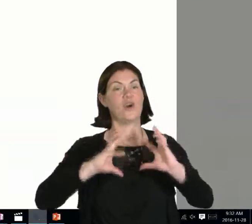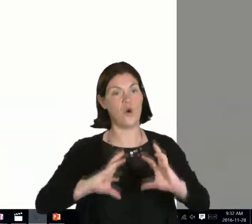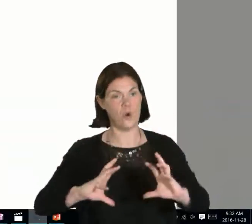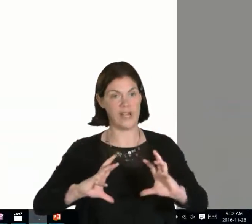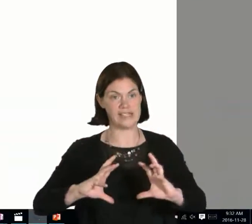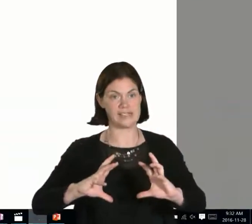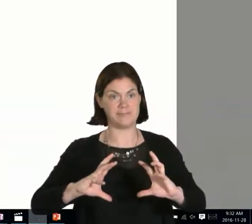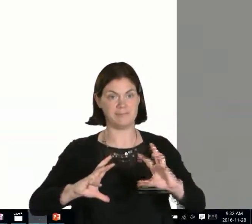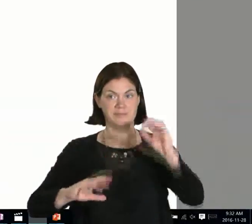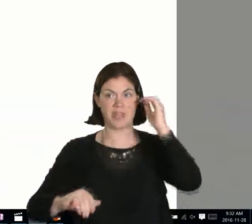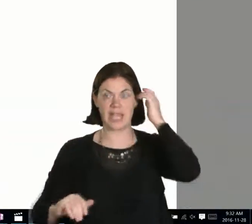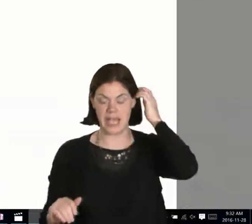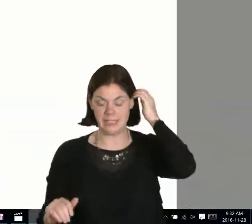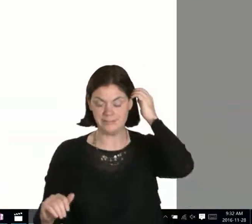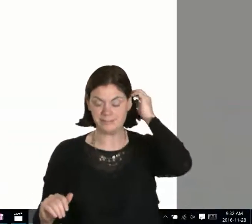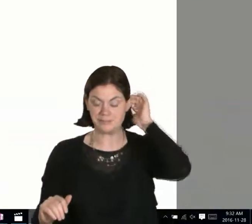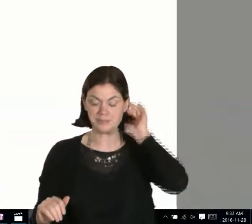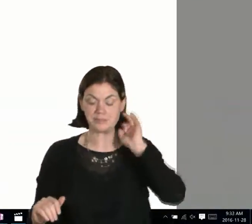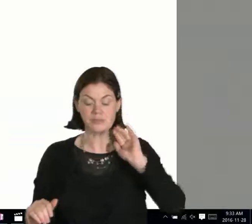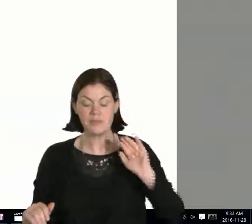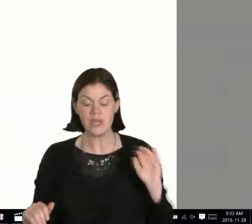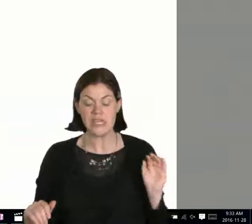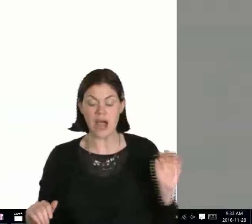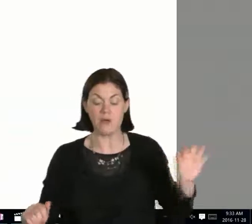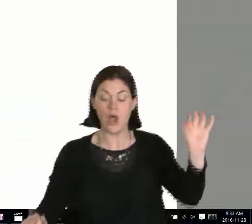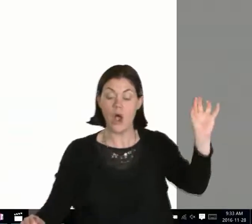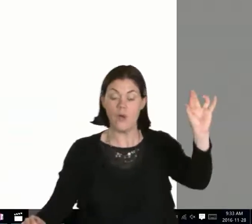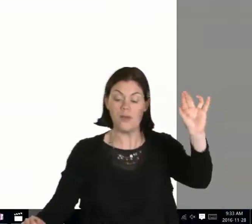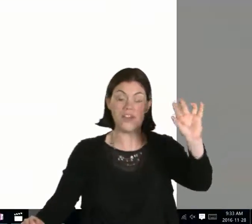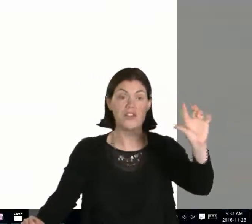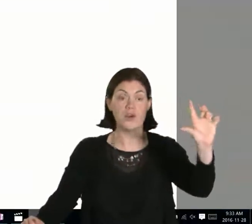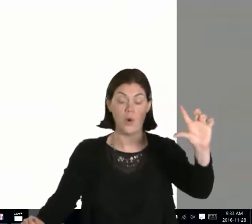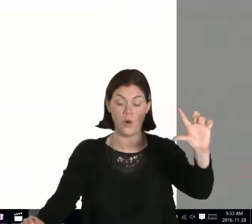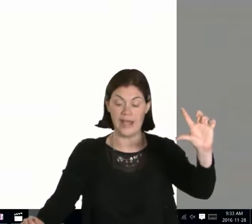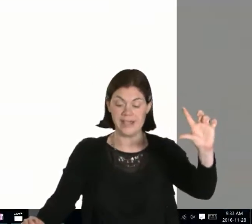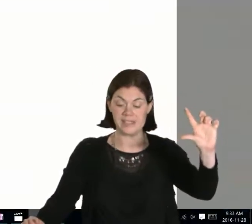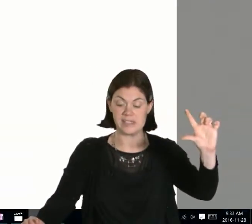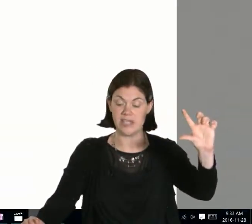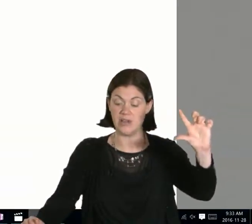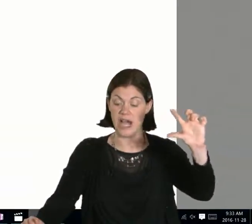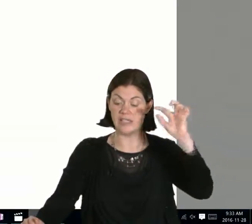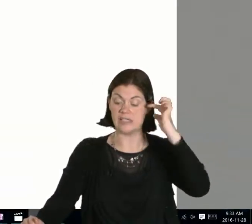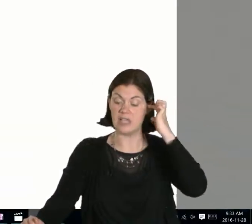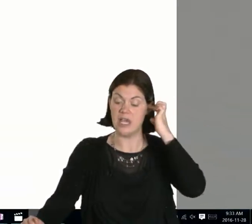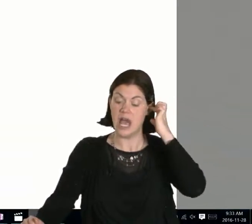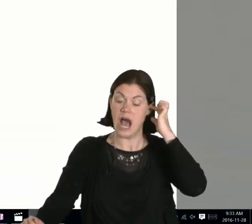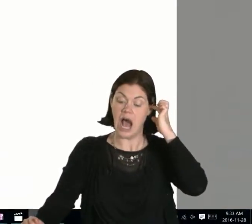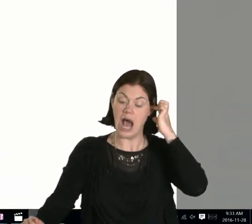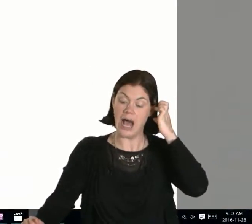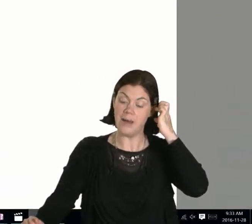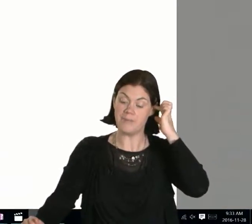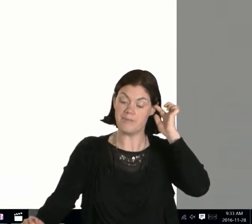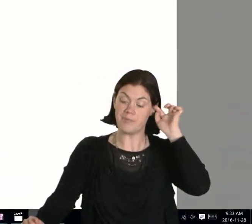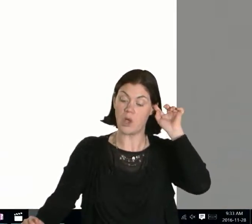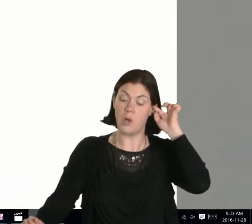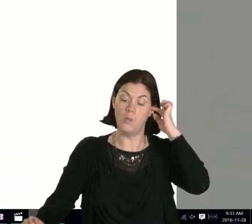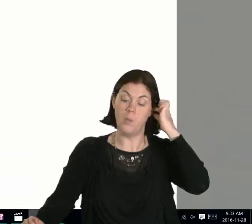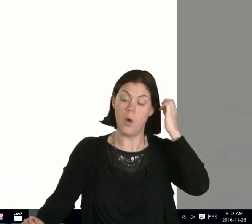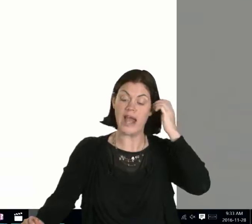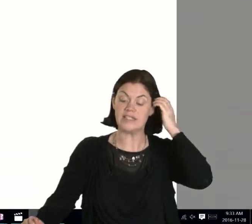the chorus, okay? Now, within the chorus, you guys,